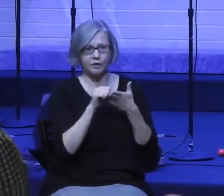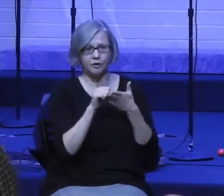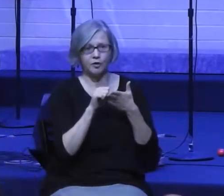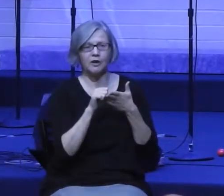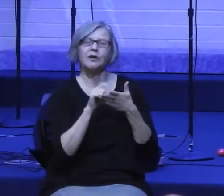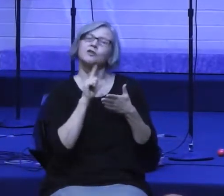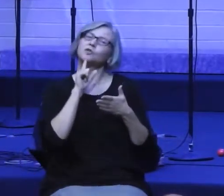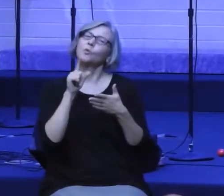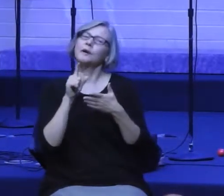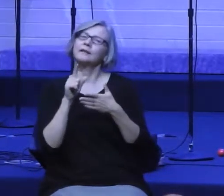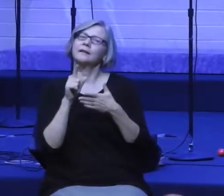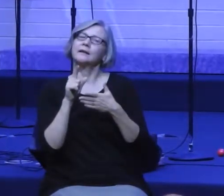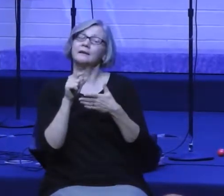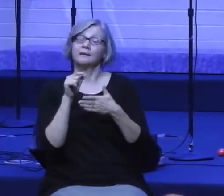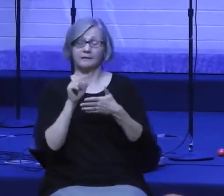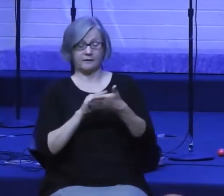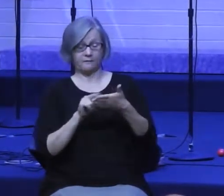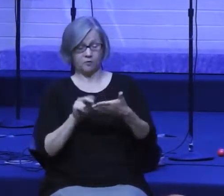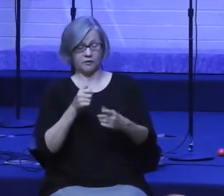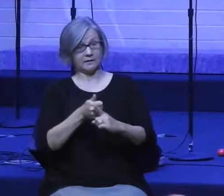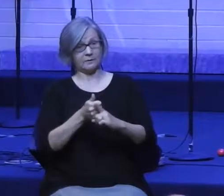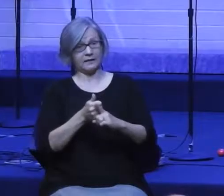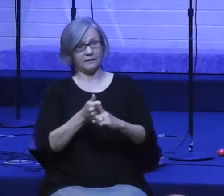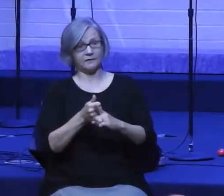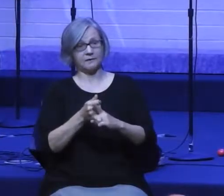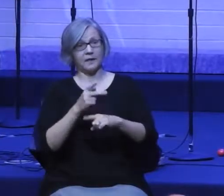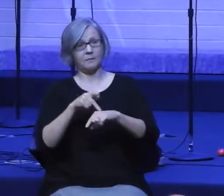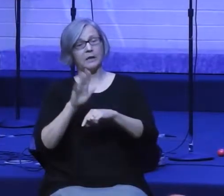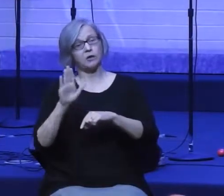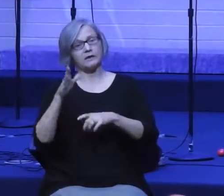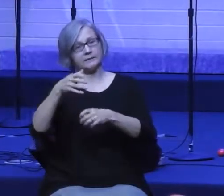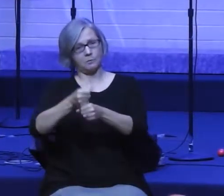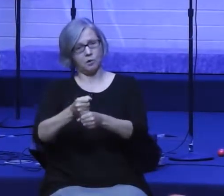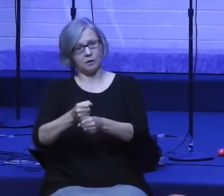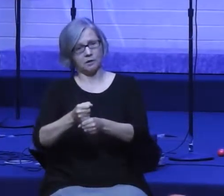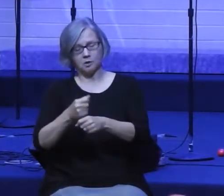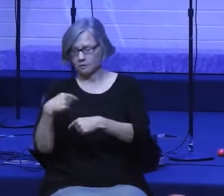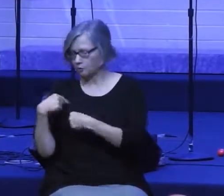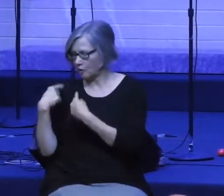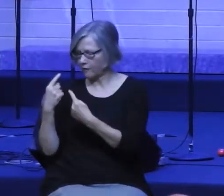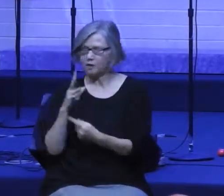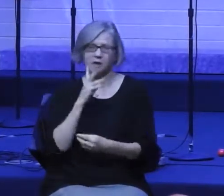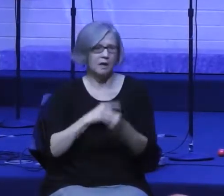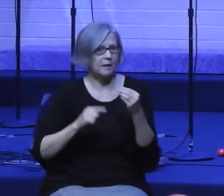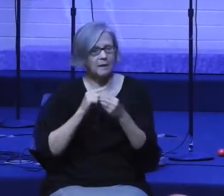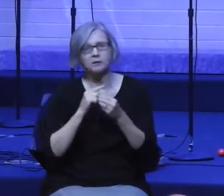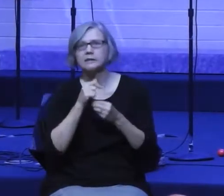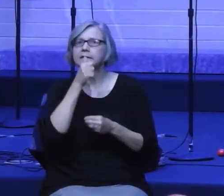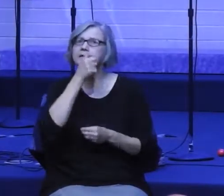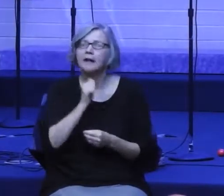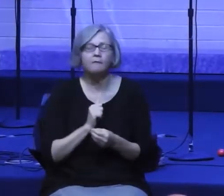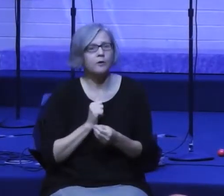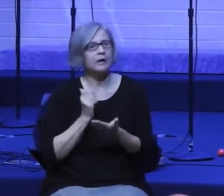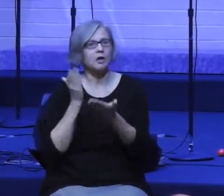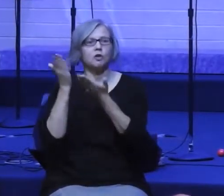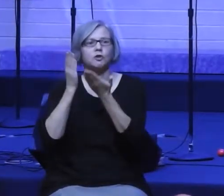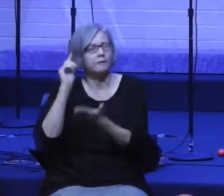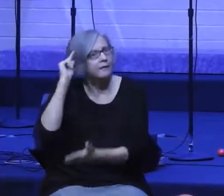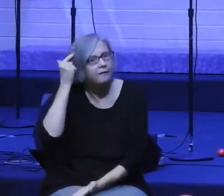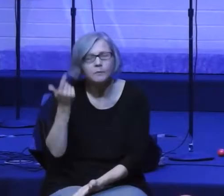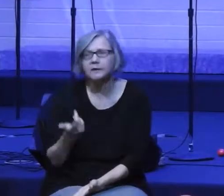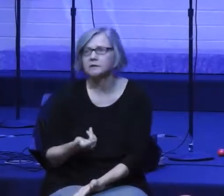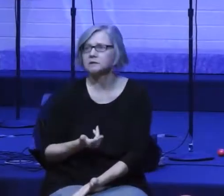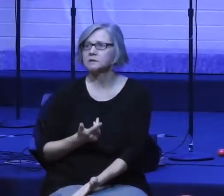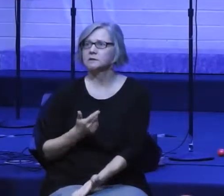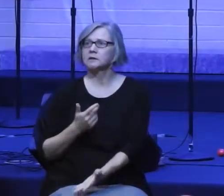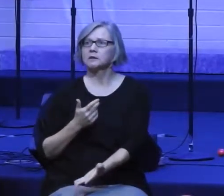7 through 11. These few verses are the very end of the main body